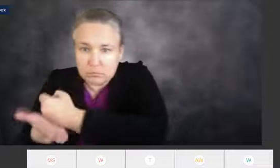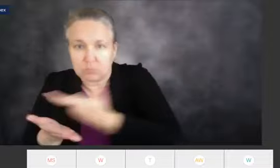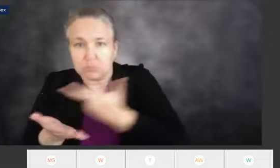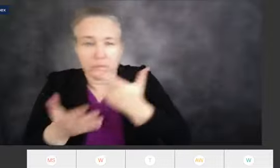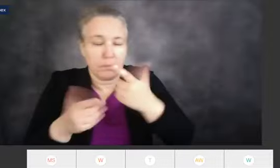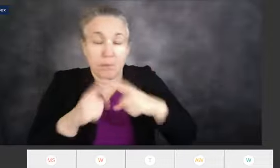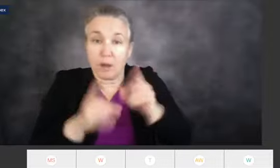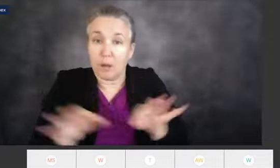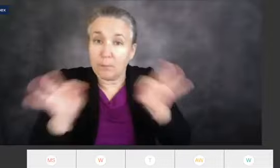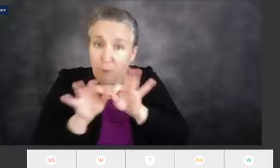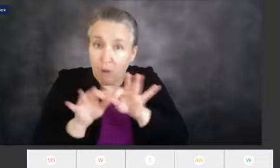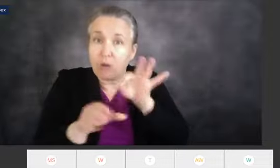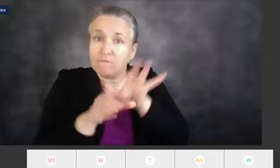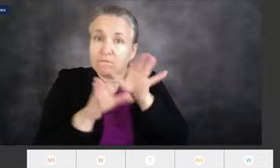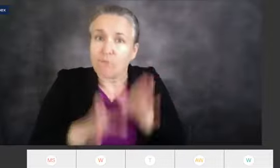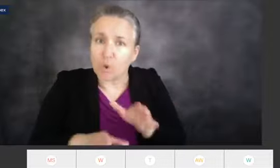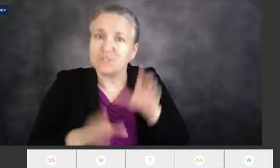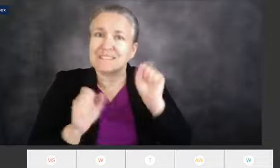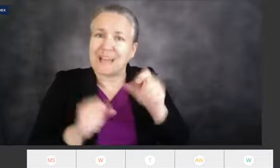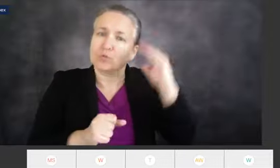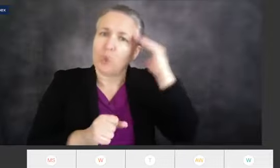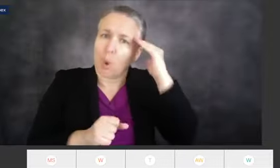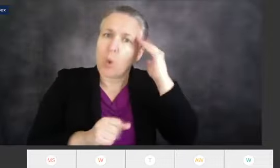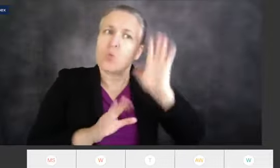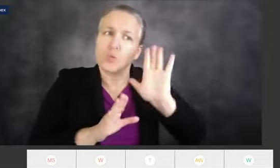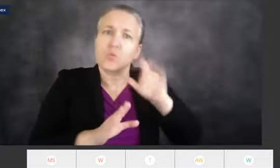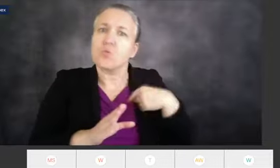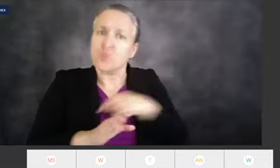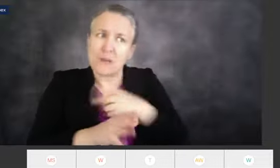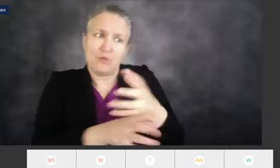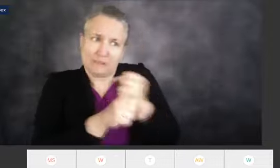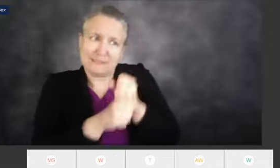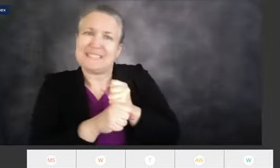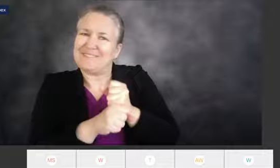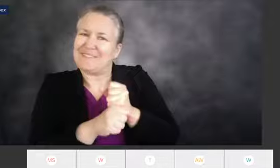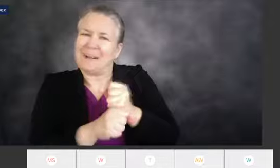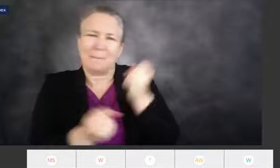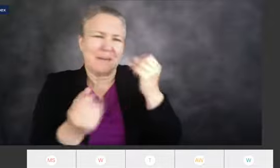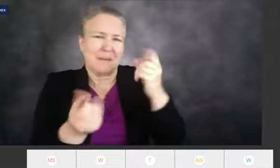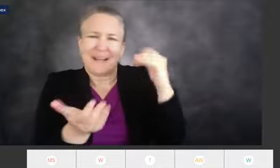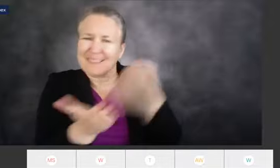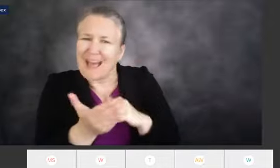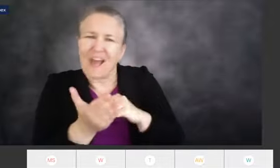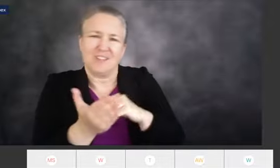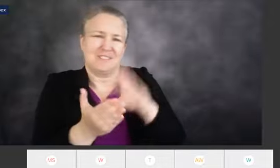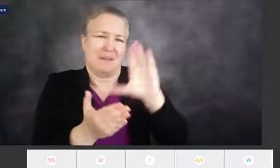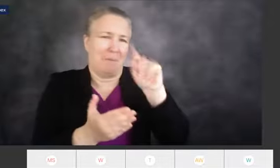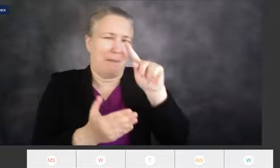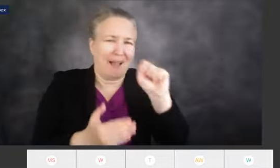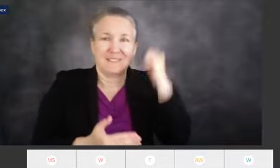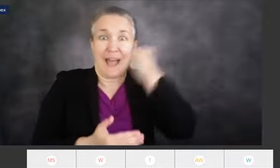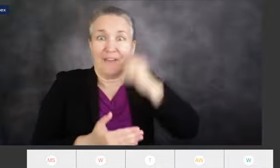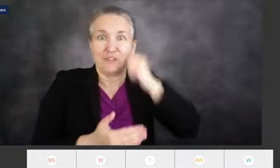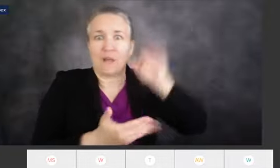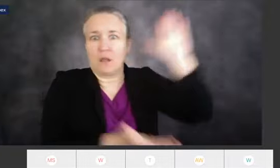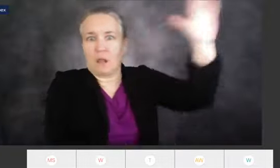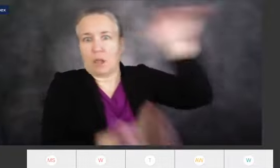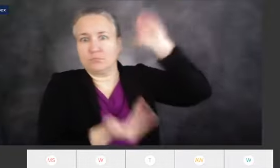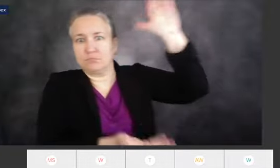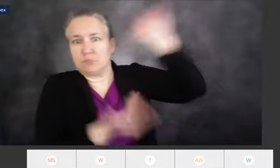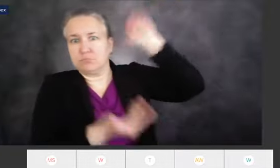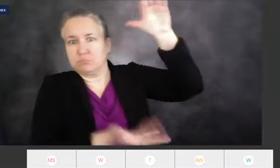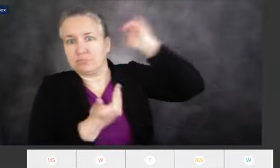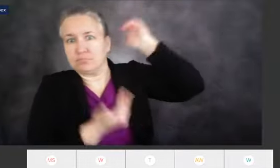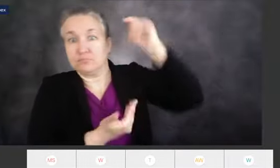is that voters can be reassured that we are receiving thousands and thousands of ballots every day. In fact,